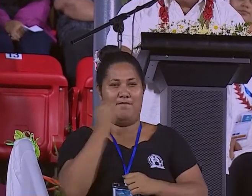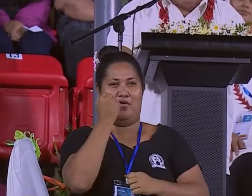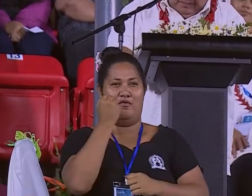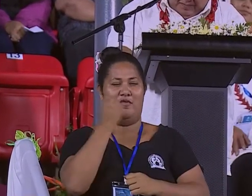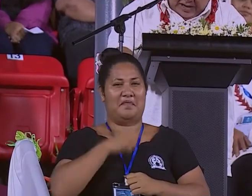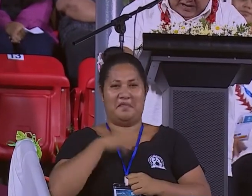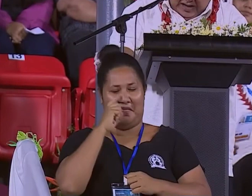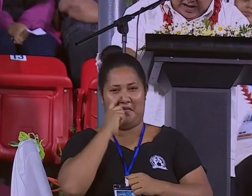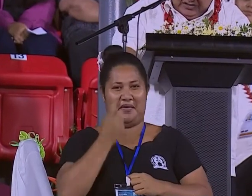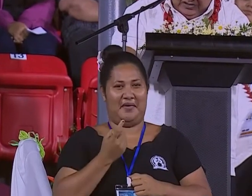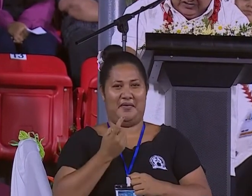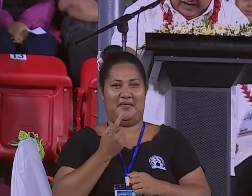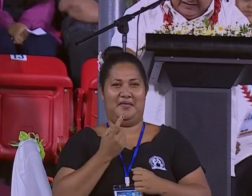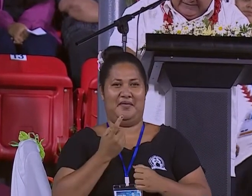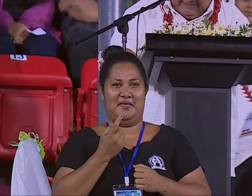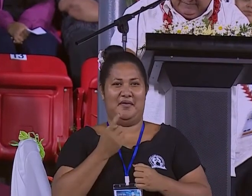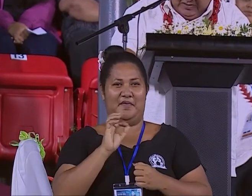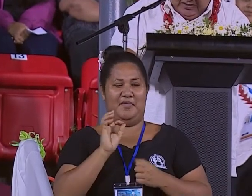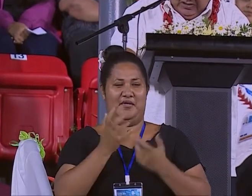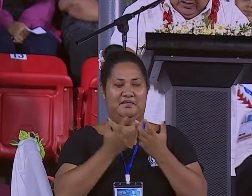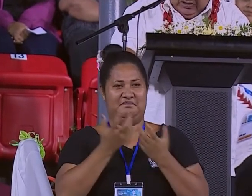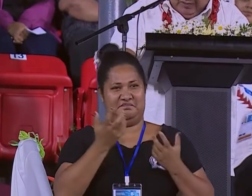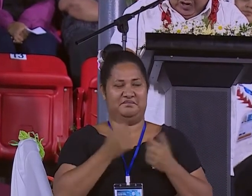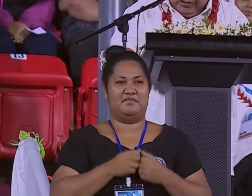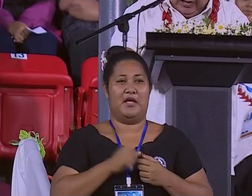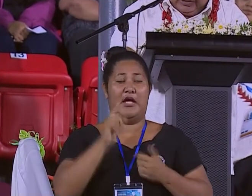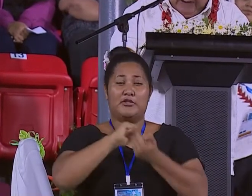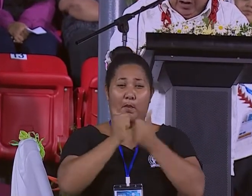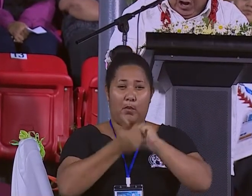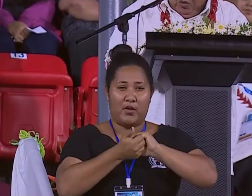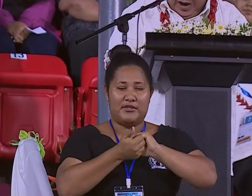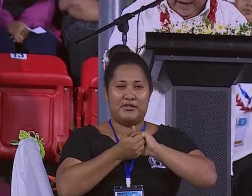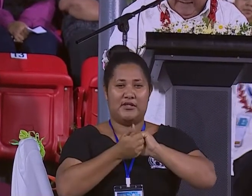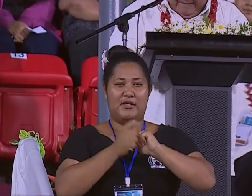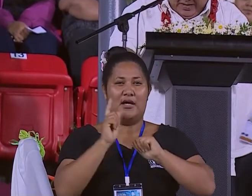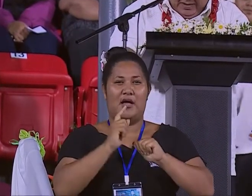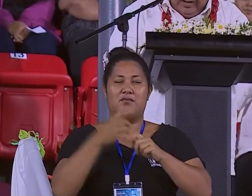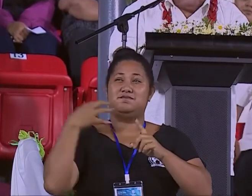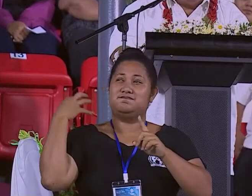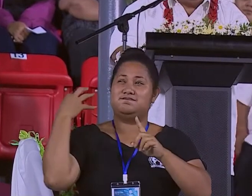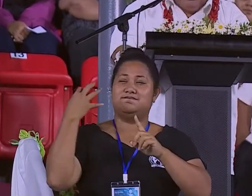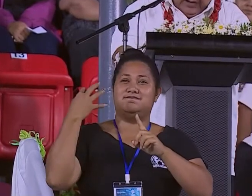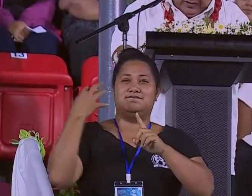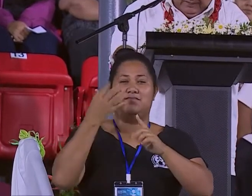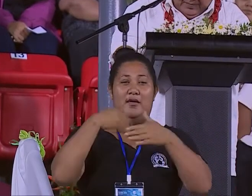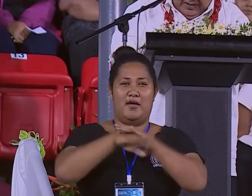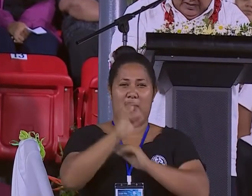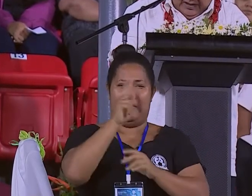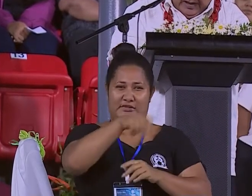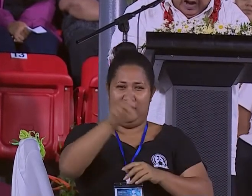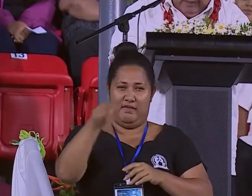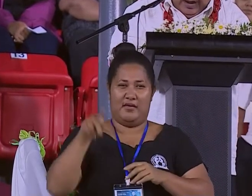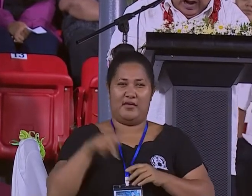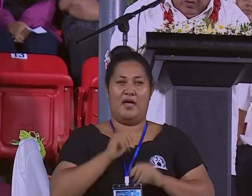powerful and cannot be understated. Sport has come a long way in